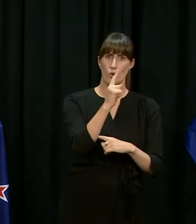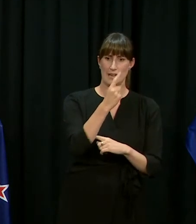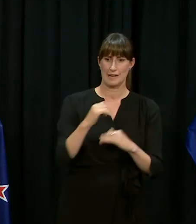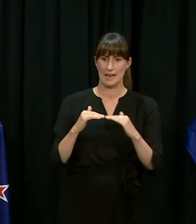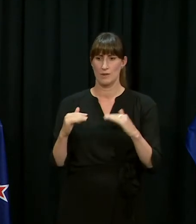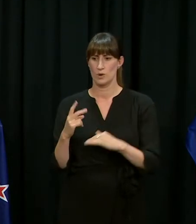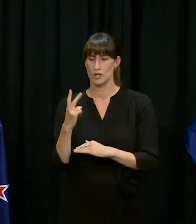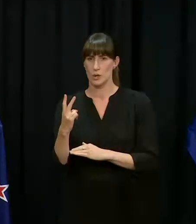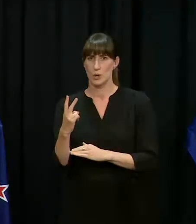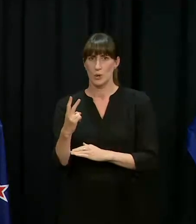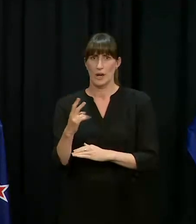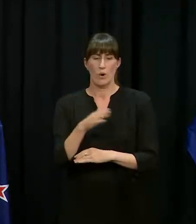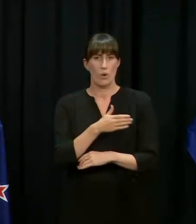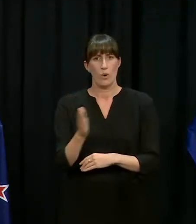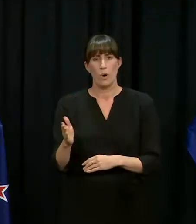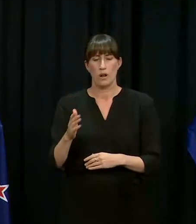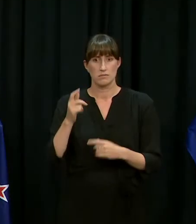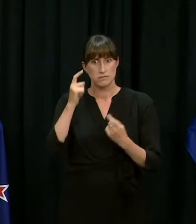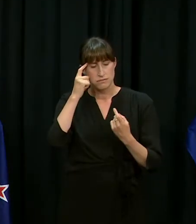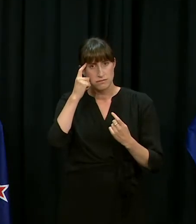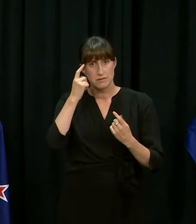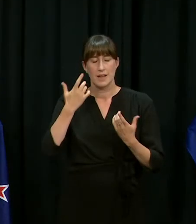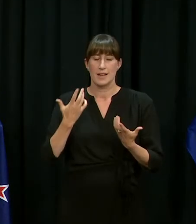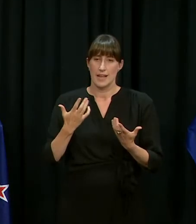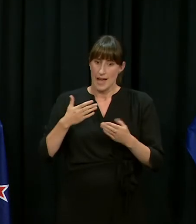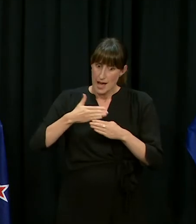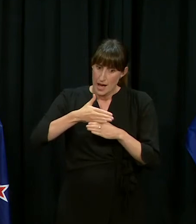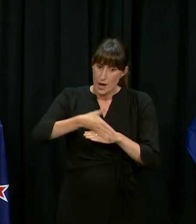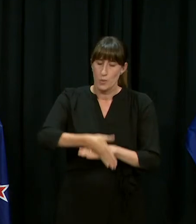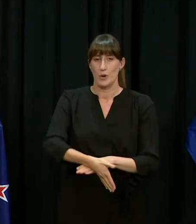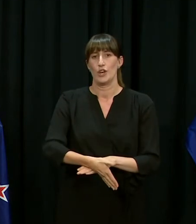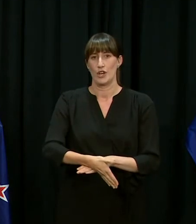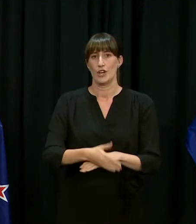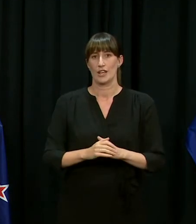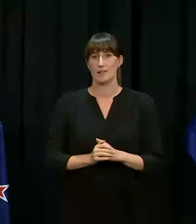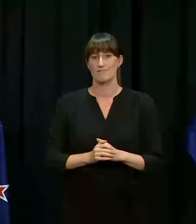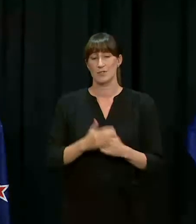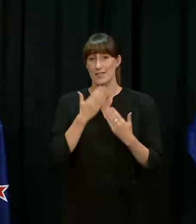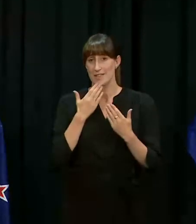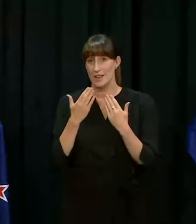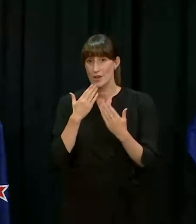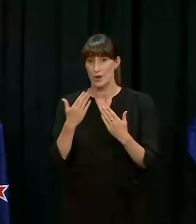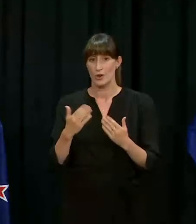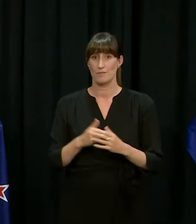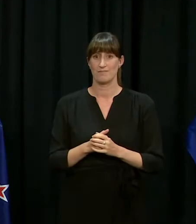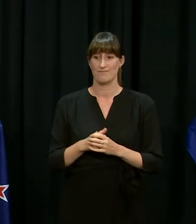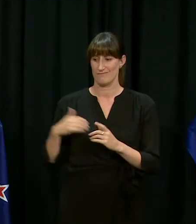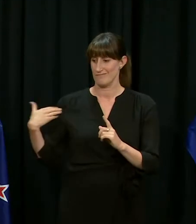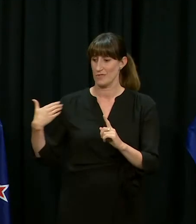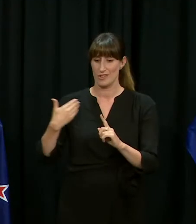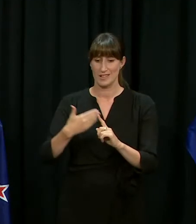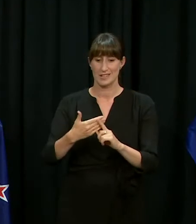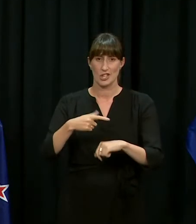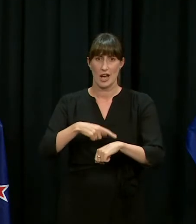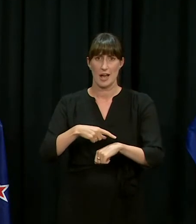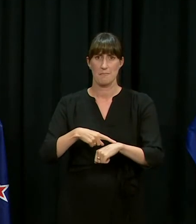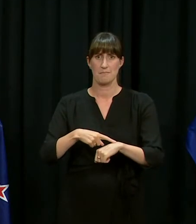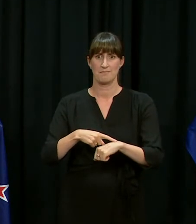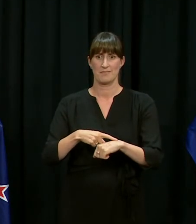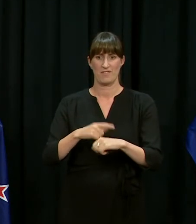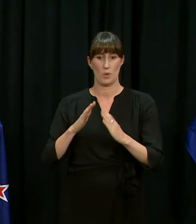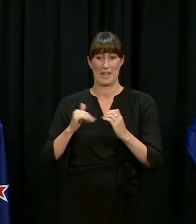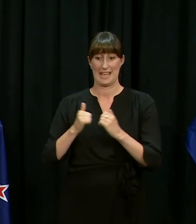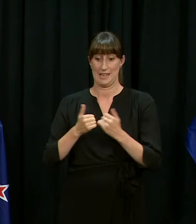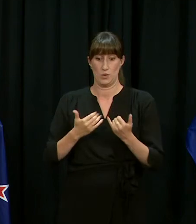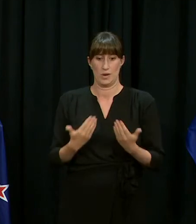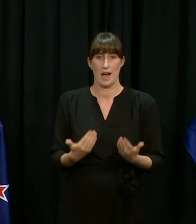work in since. Between midnight Sunday and 10 a.m. this morning, I think it's a total now of over 23,000